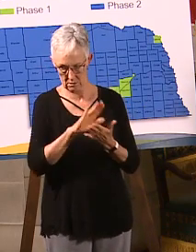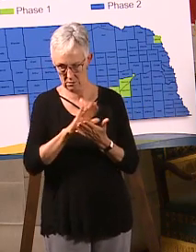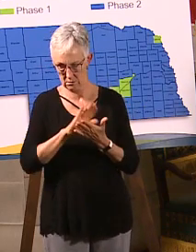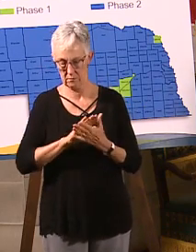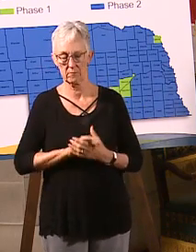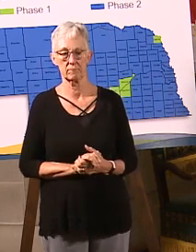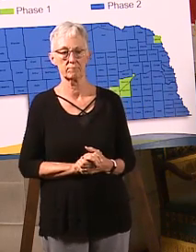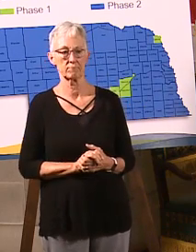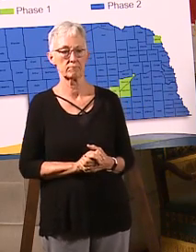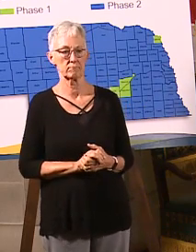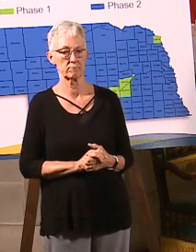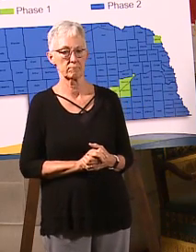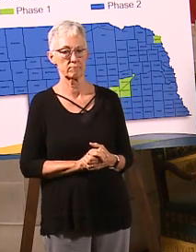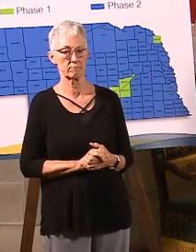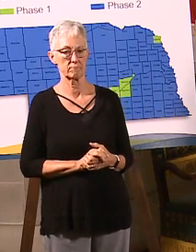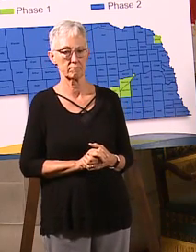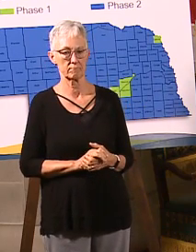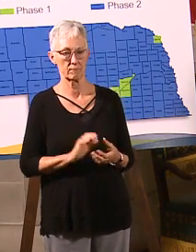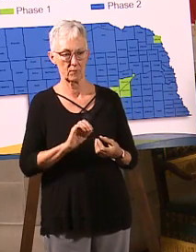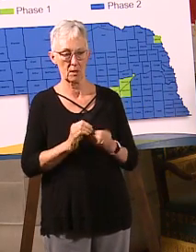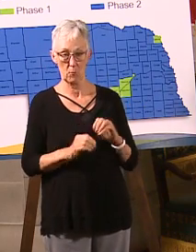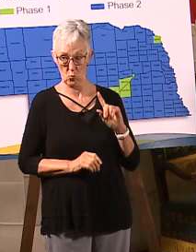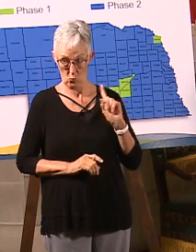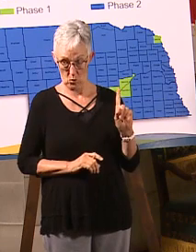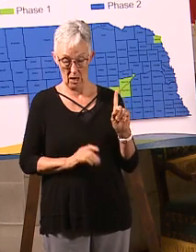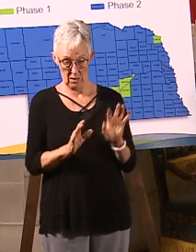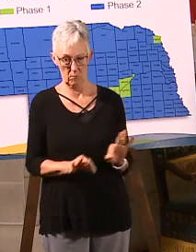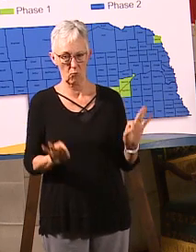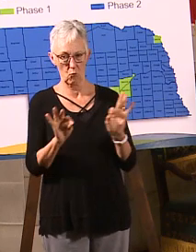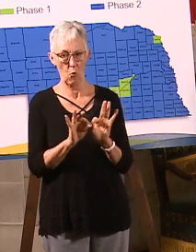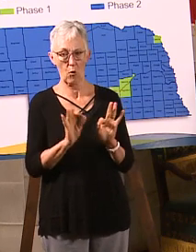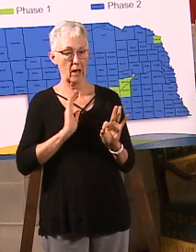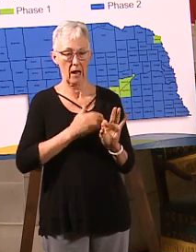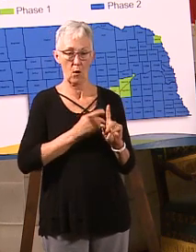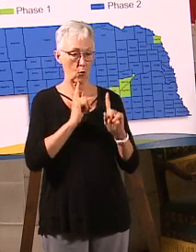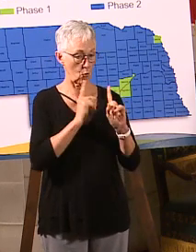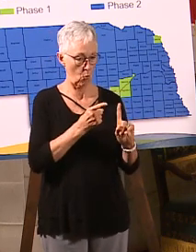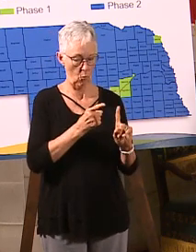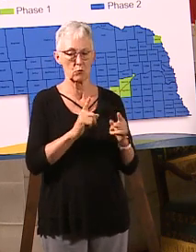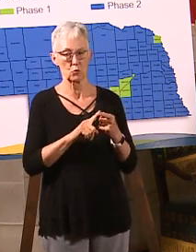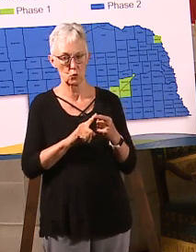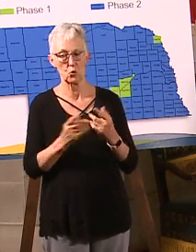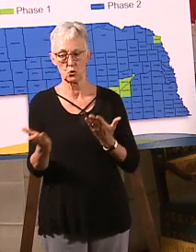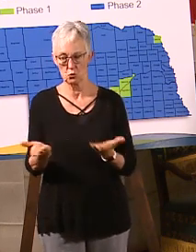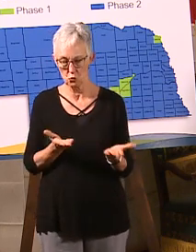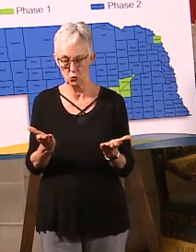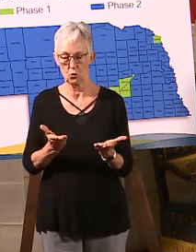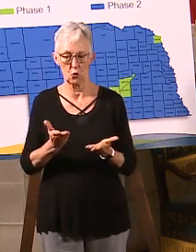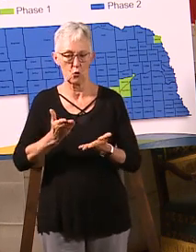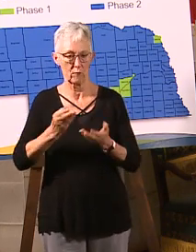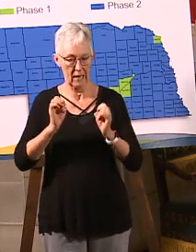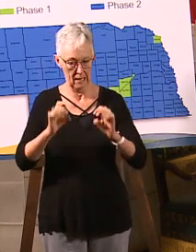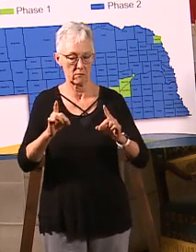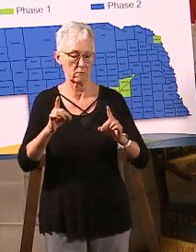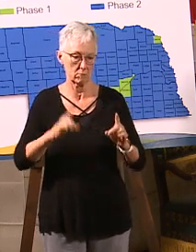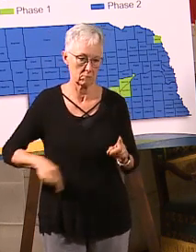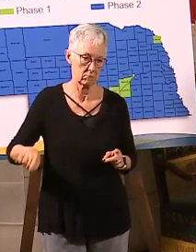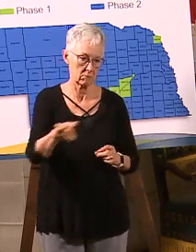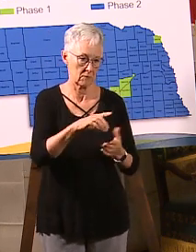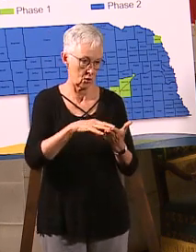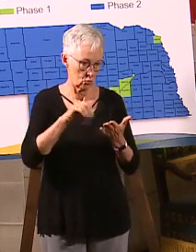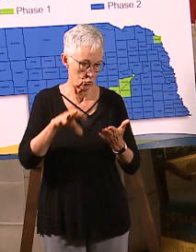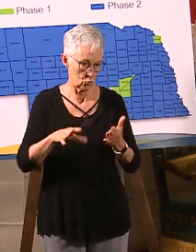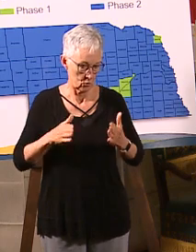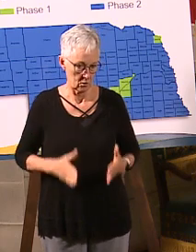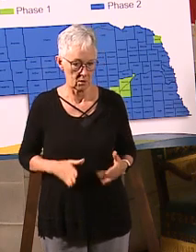our schools is a real interest in serving students. So serving students that might have, number one, special needs and